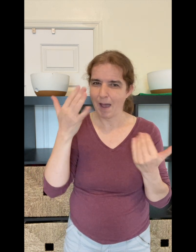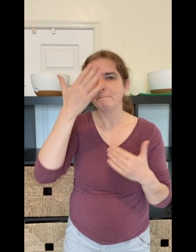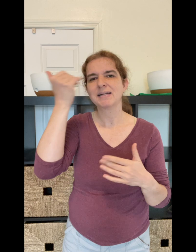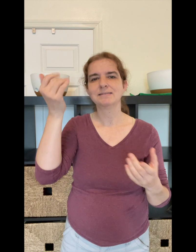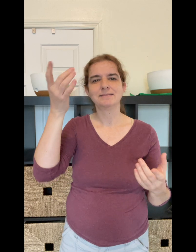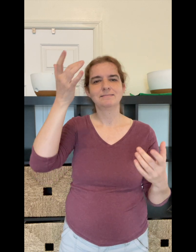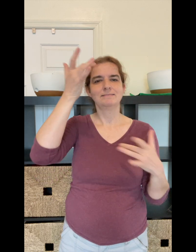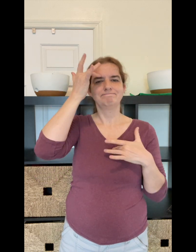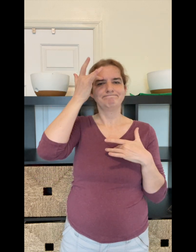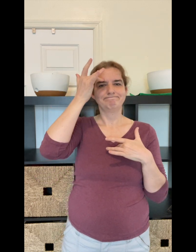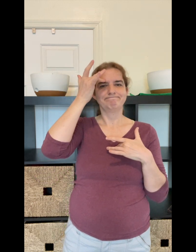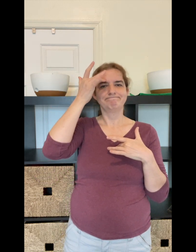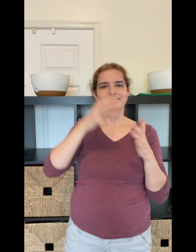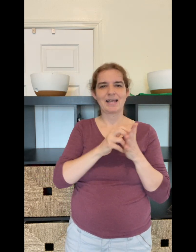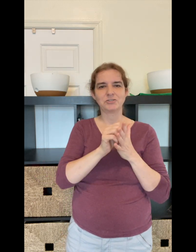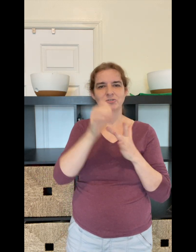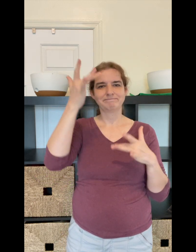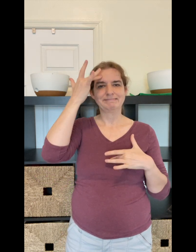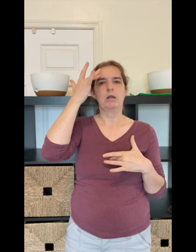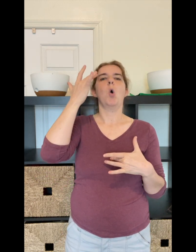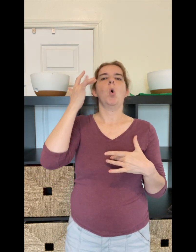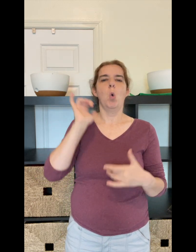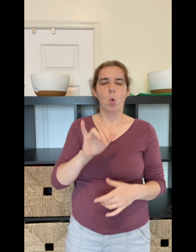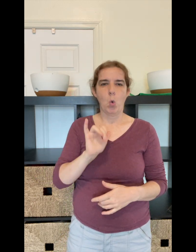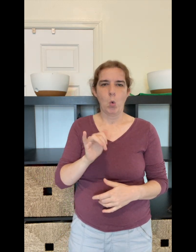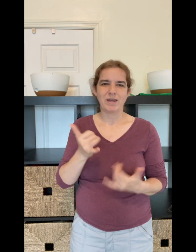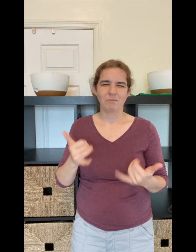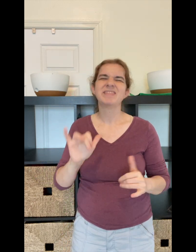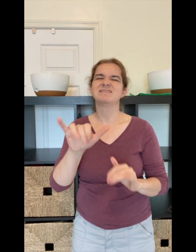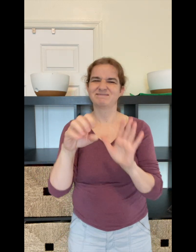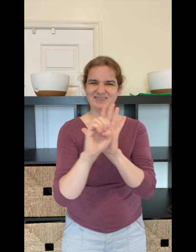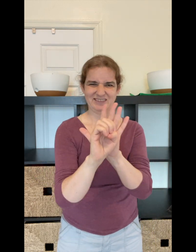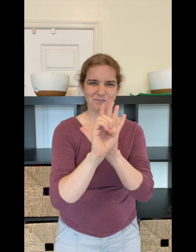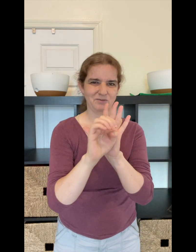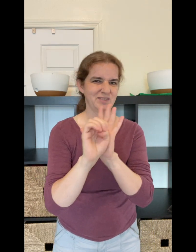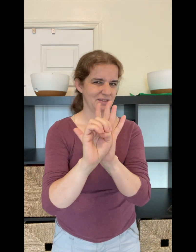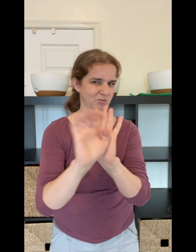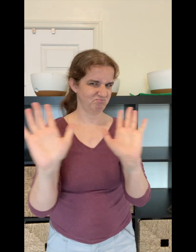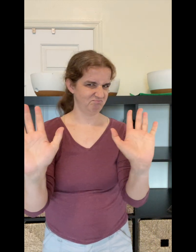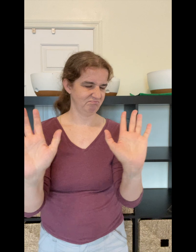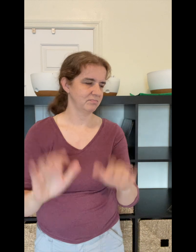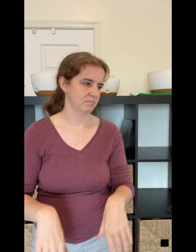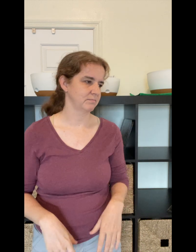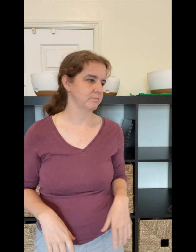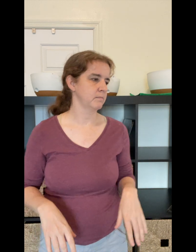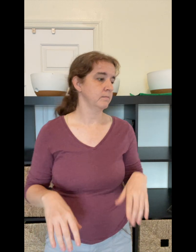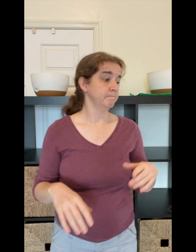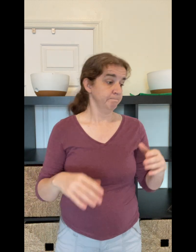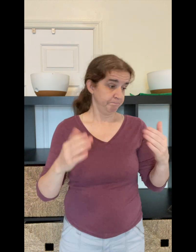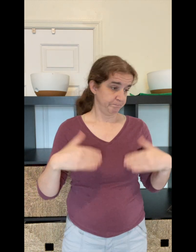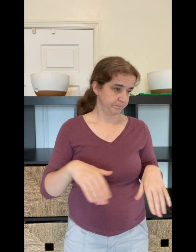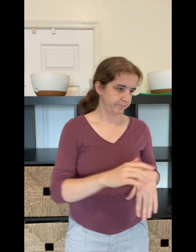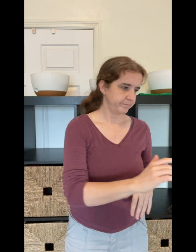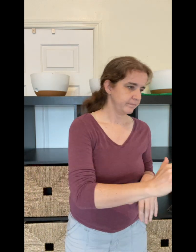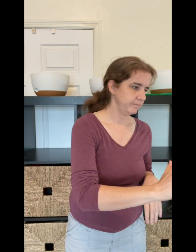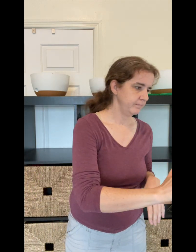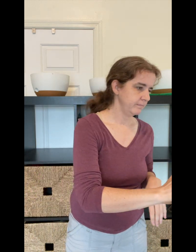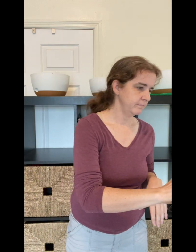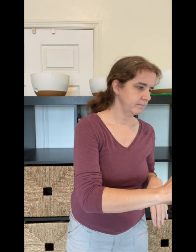live to 75. Why? Because I'm sick with that cancer. Oh, yeah. That's just for example. Okay, next up.